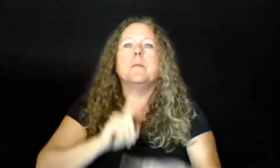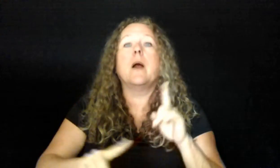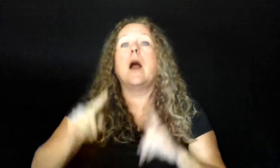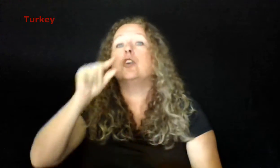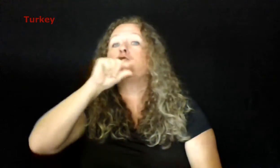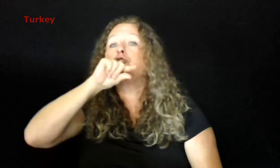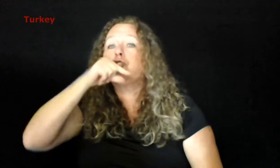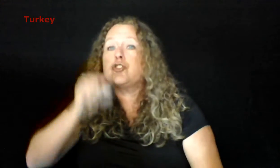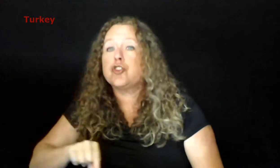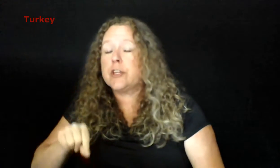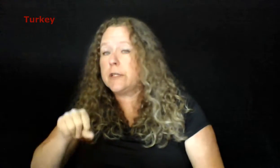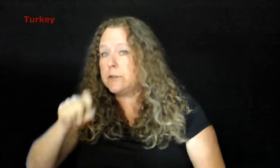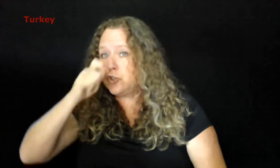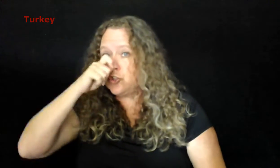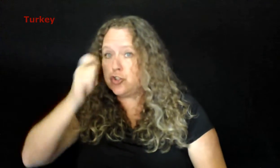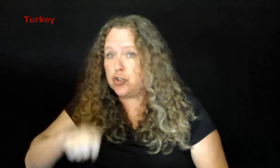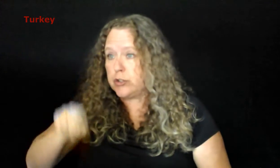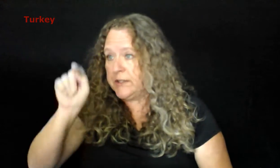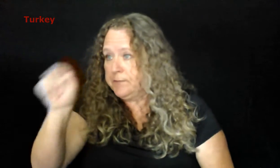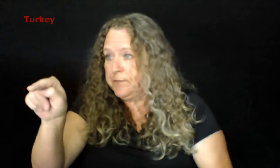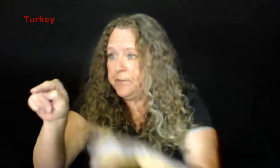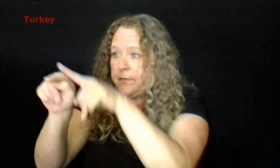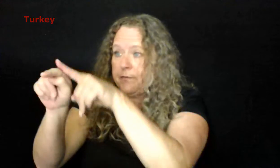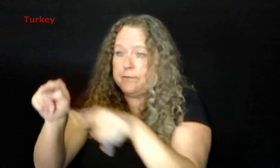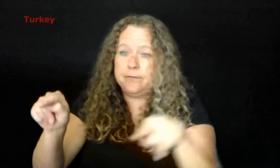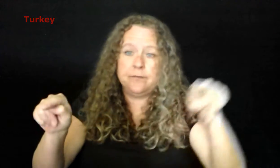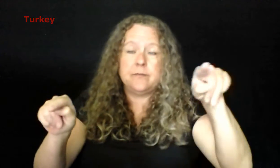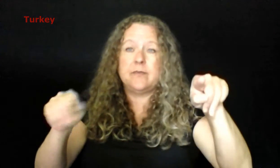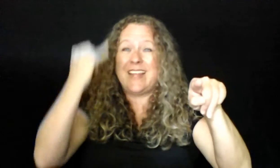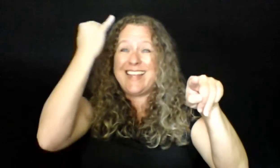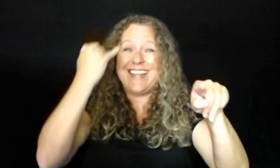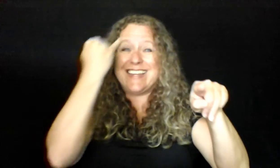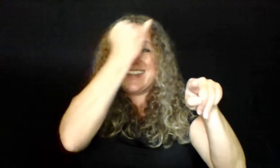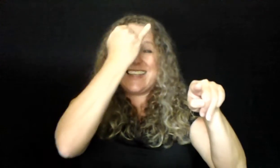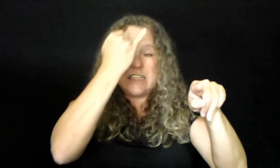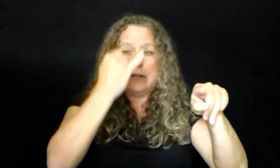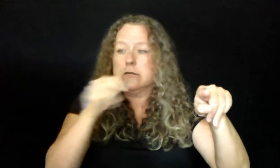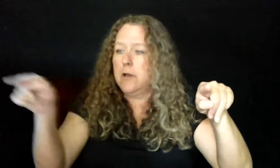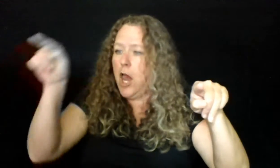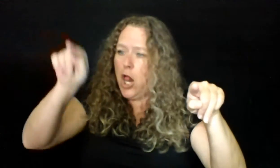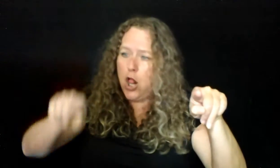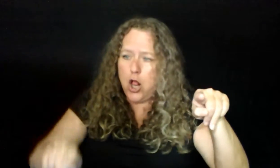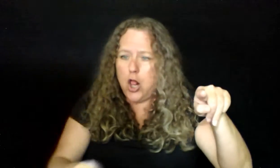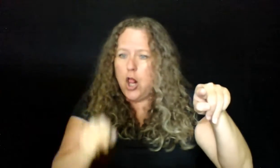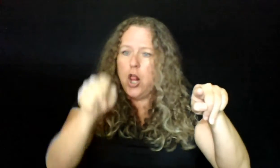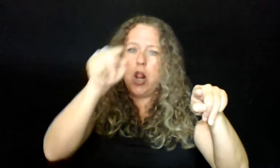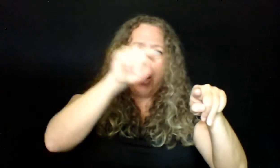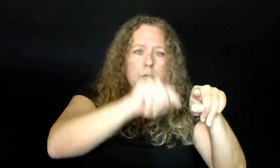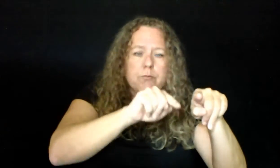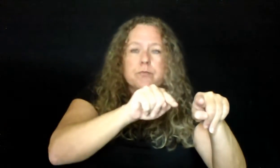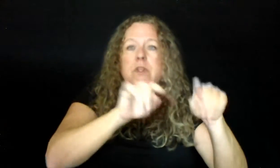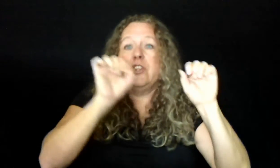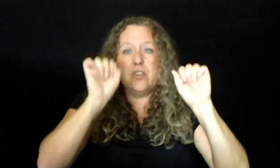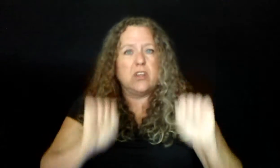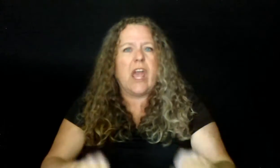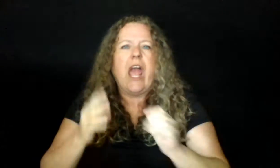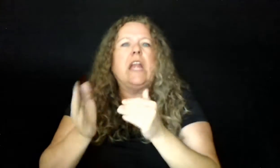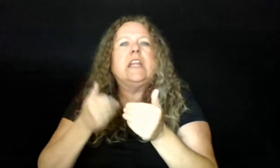and Italy, that's where we're headed, you can basically follow the coast. You can follow yourself around the Middle East and through Europe and